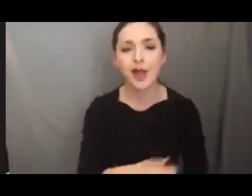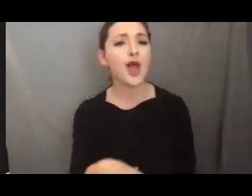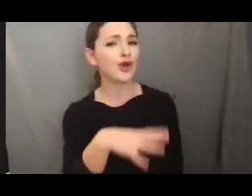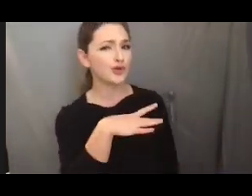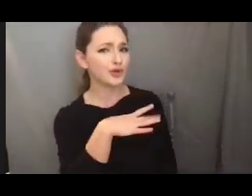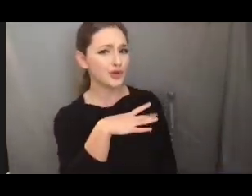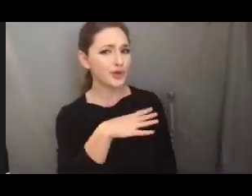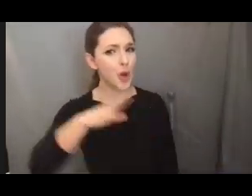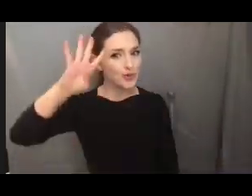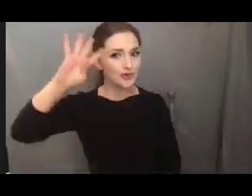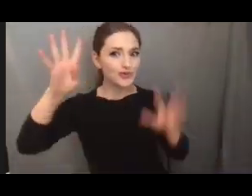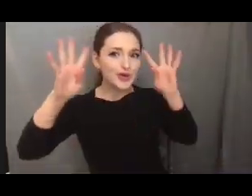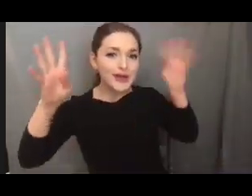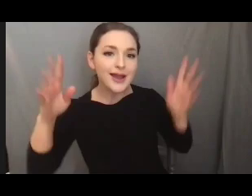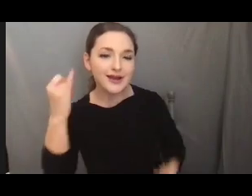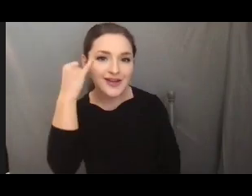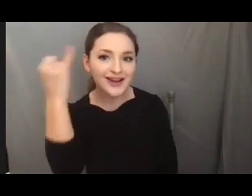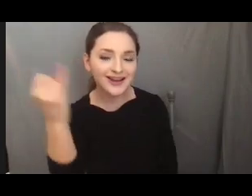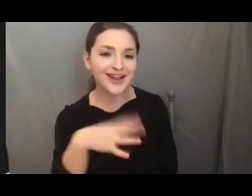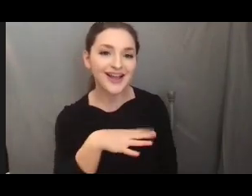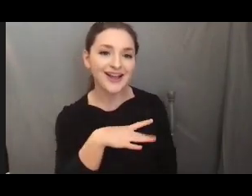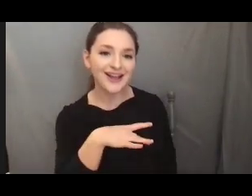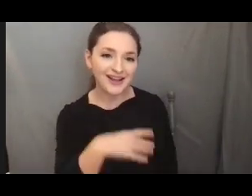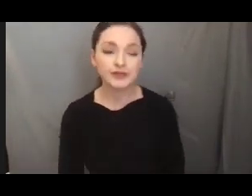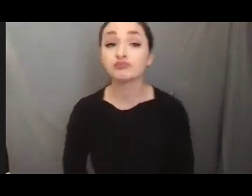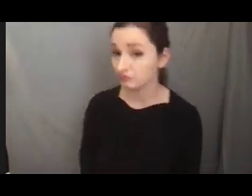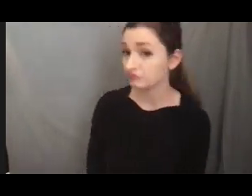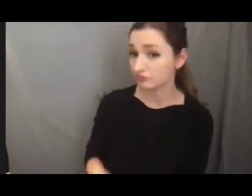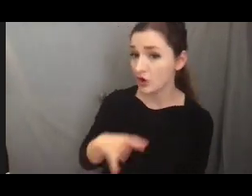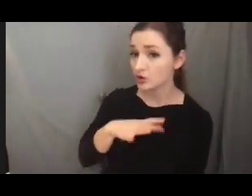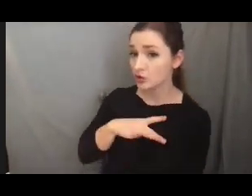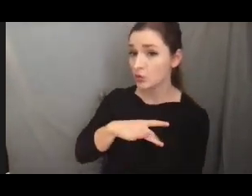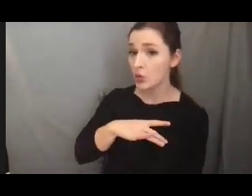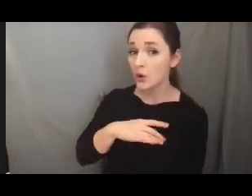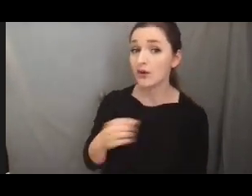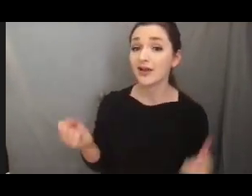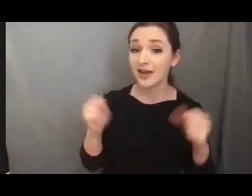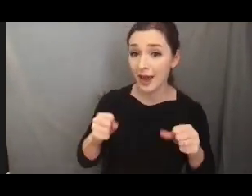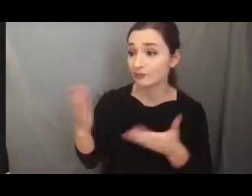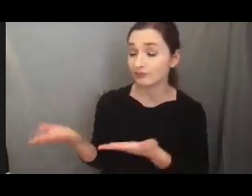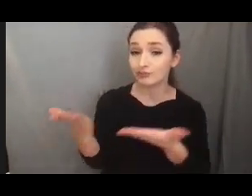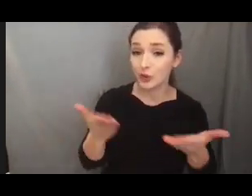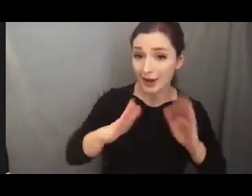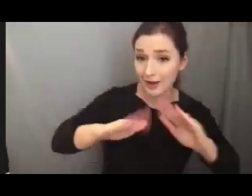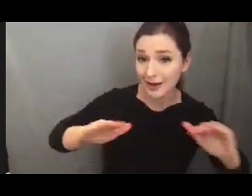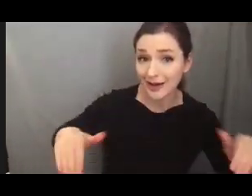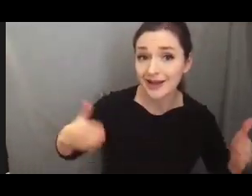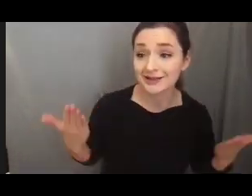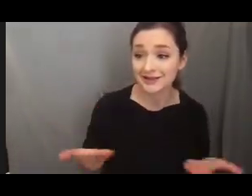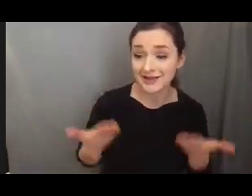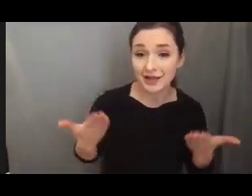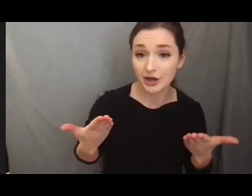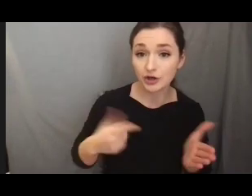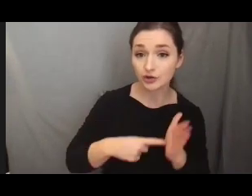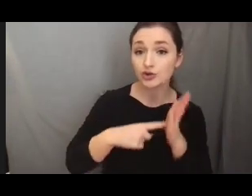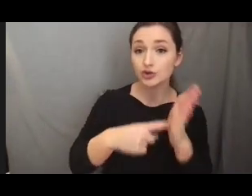looks cool. Yeah, it's something for them to come back later in life and show their kids and what they Yeah. accomplished. Oh, yeah.